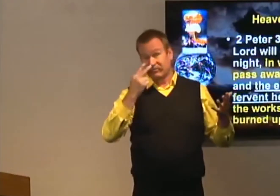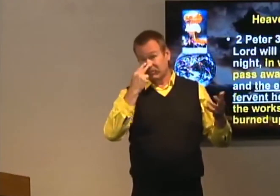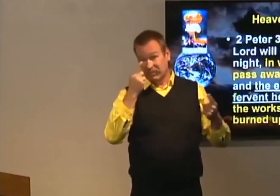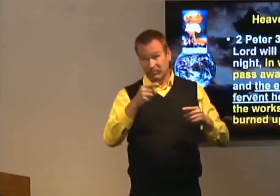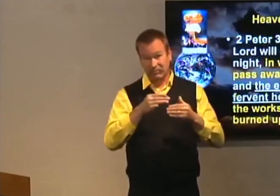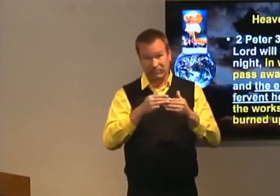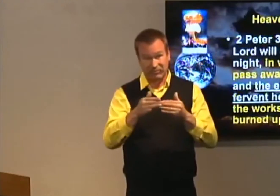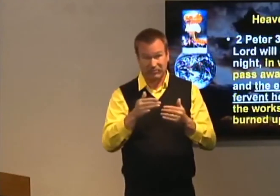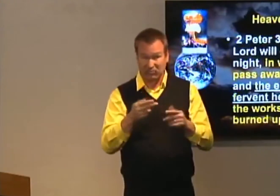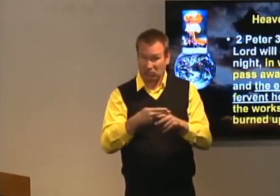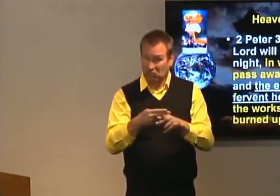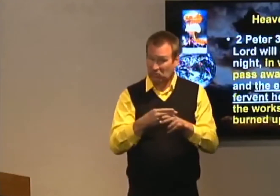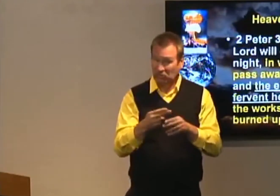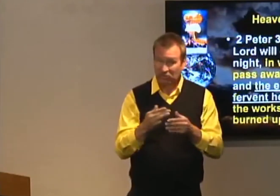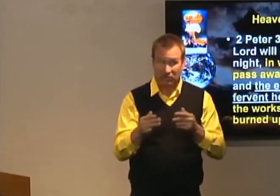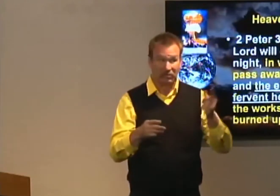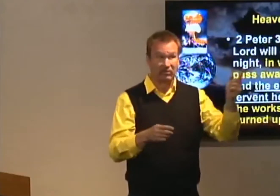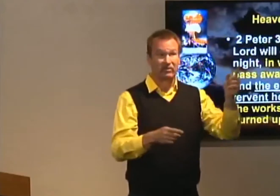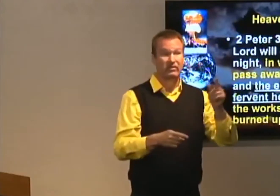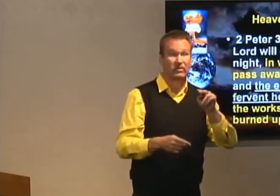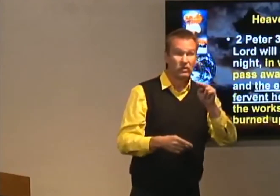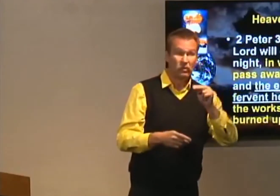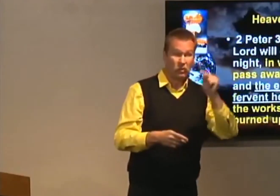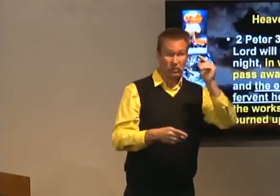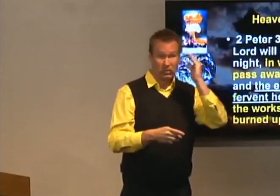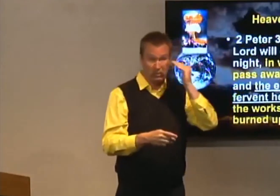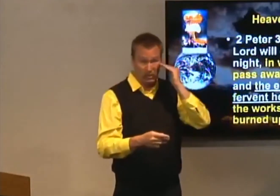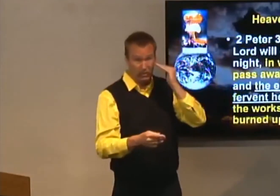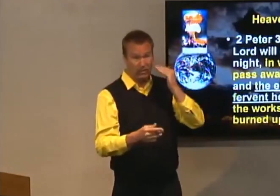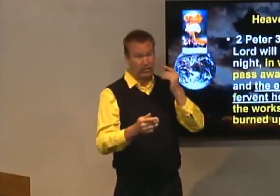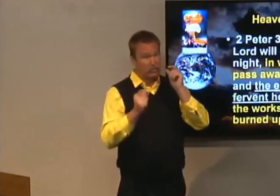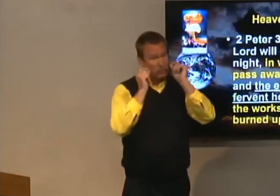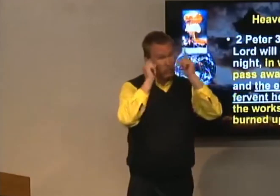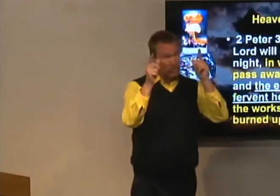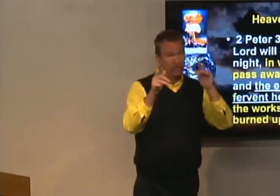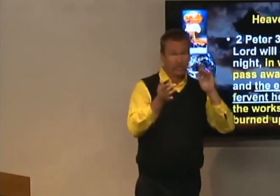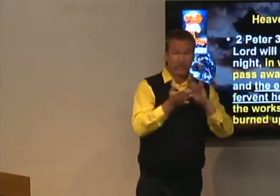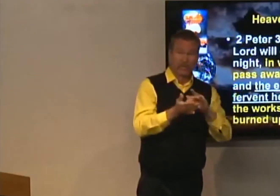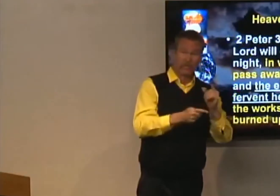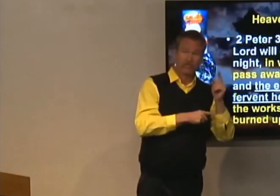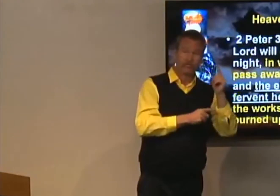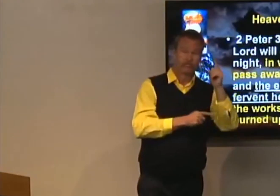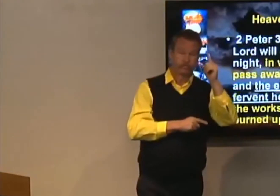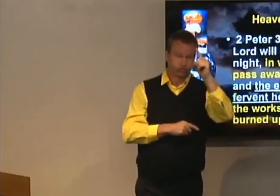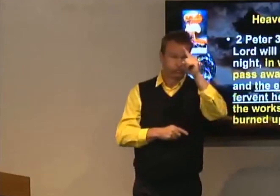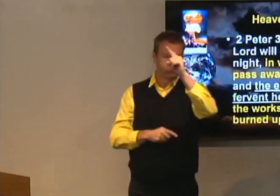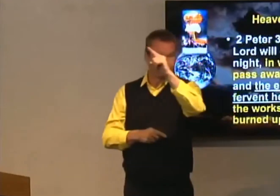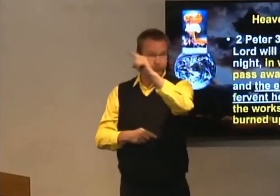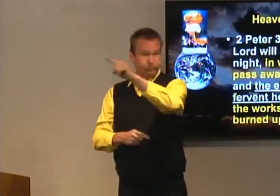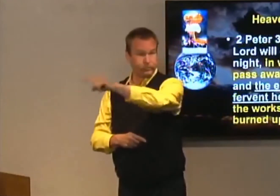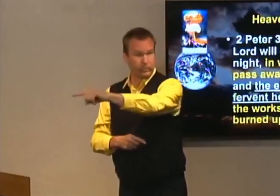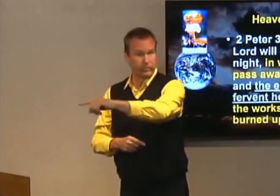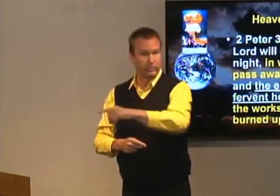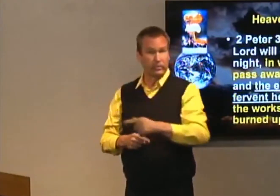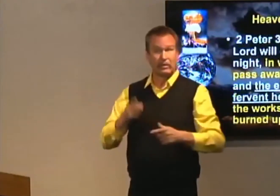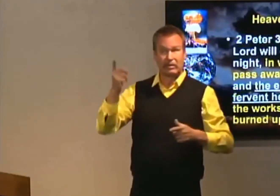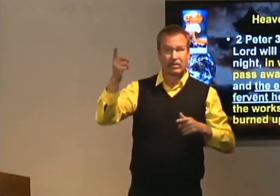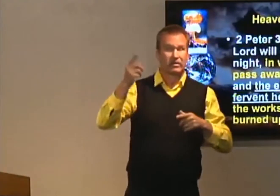of which side is going to do what. You know, a short time, this could happen. North Korea. You know, they could do a surprise attack where they send one